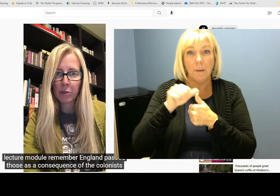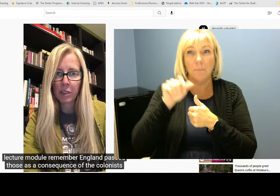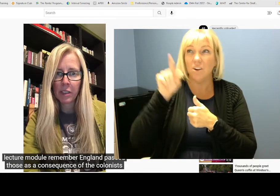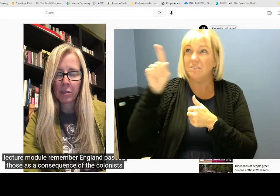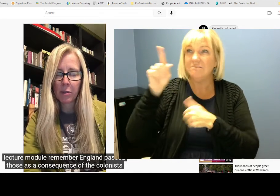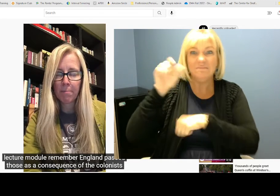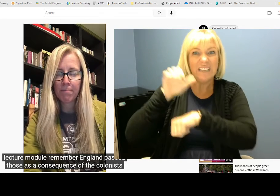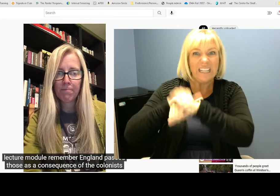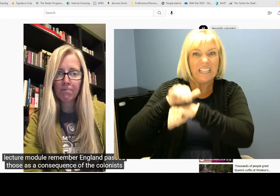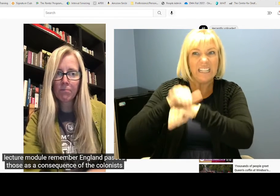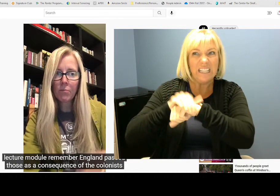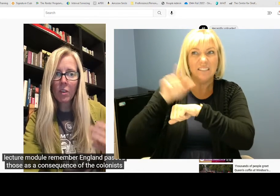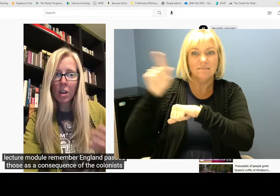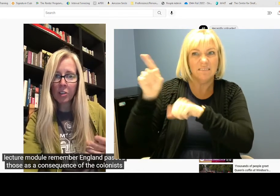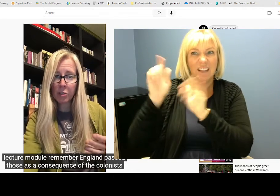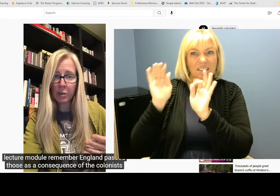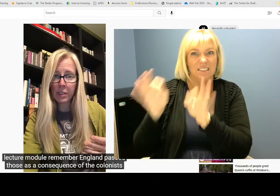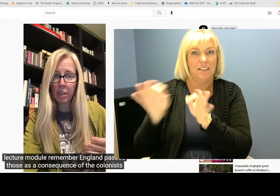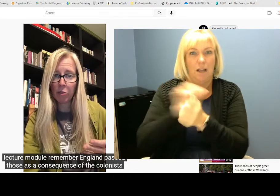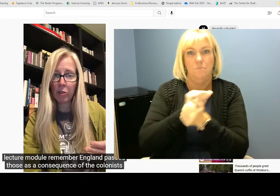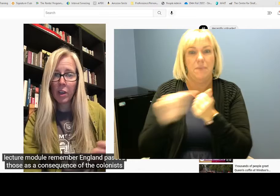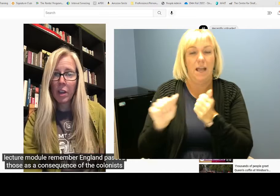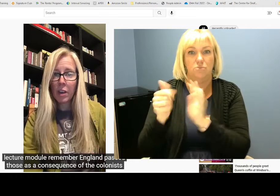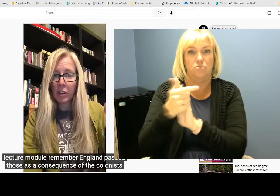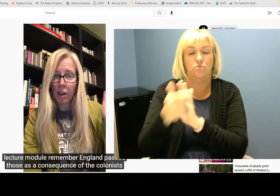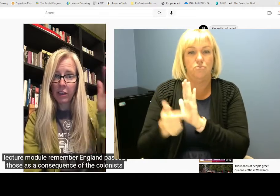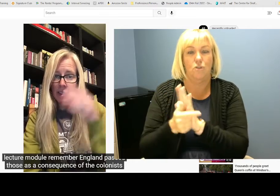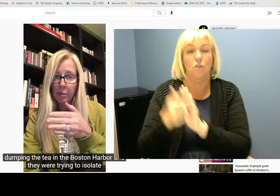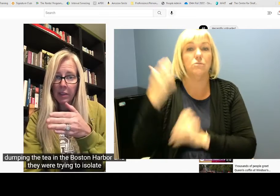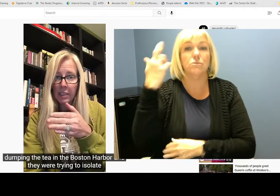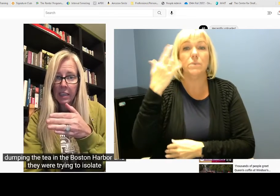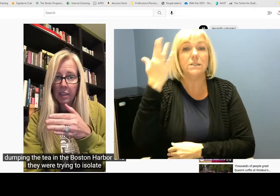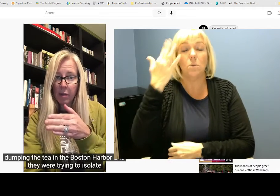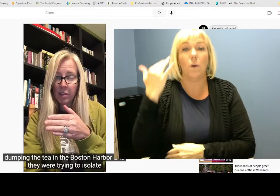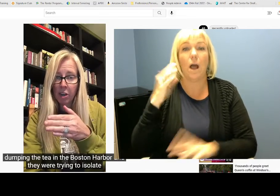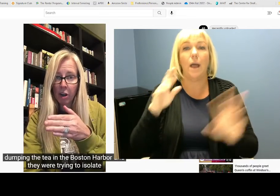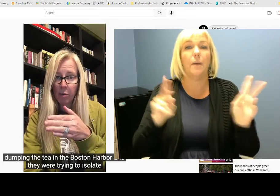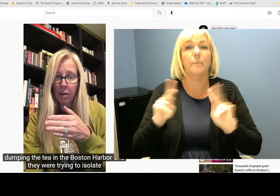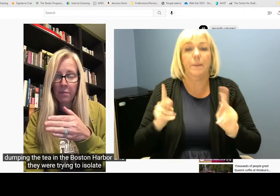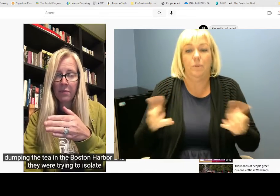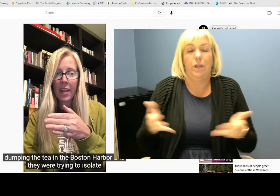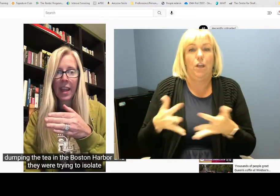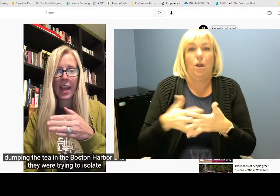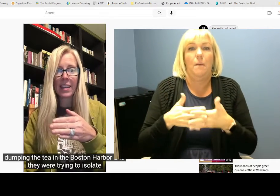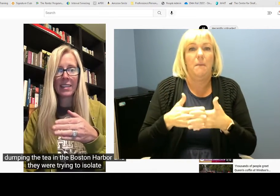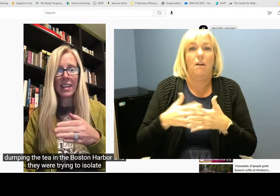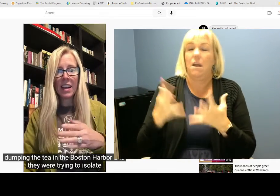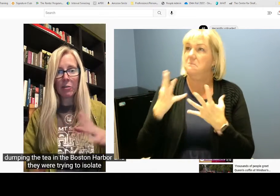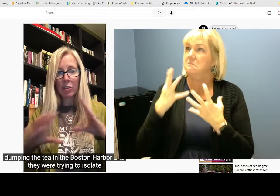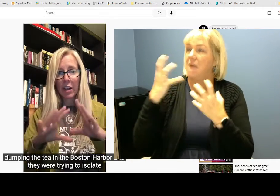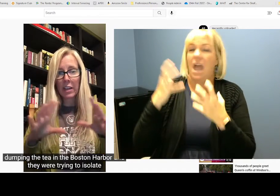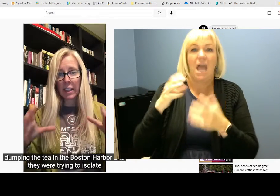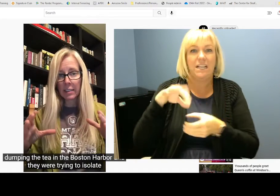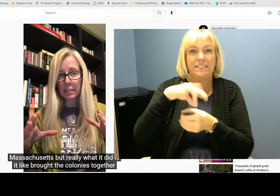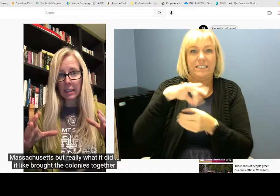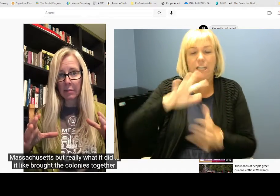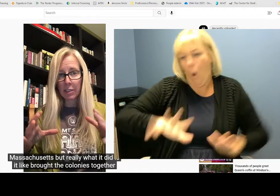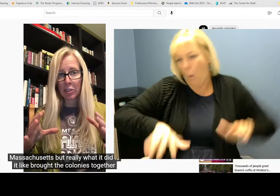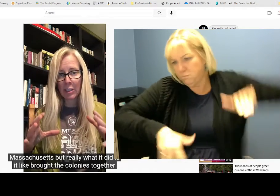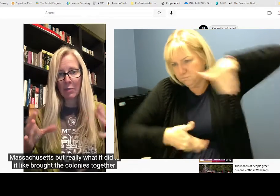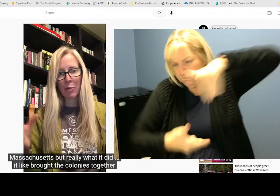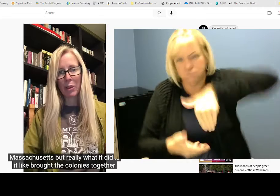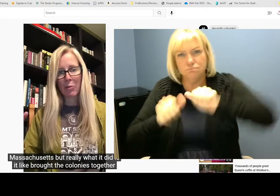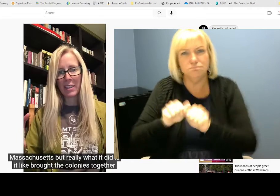passed those as a consequence of the colonists dumping the tea in the Boston Harbor, and they were trying to